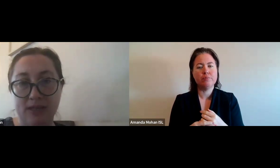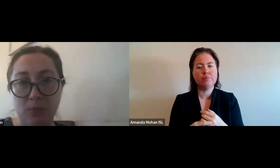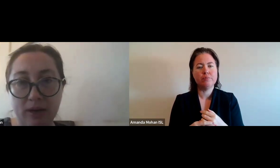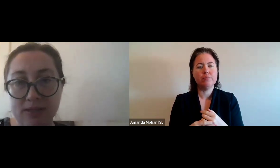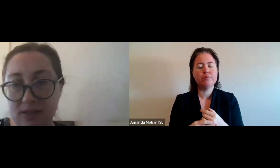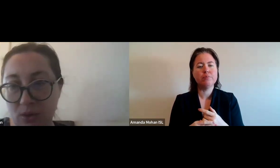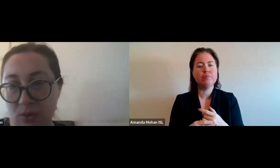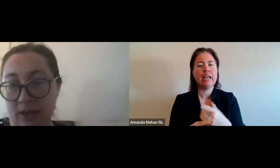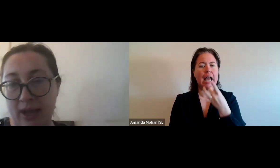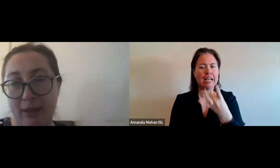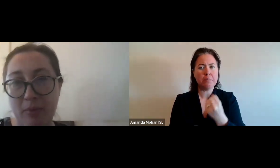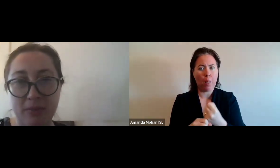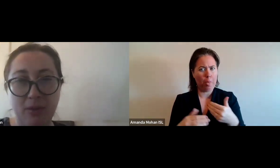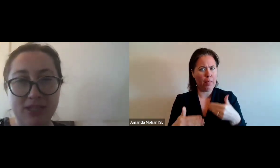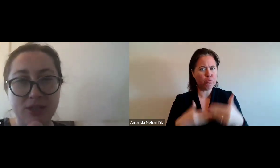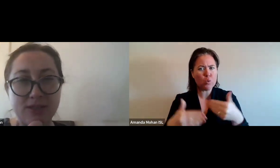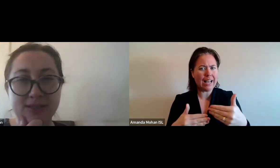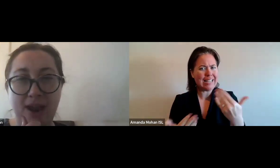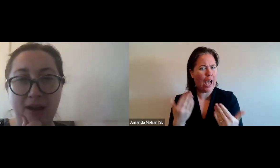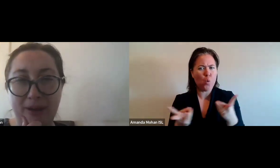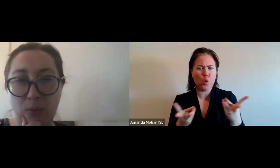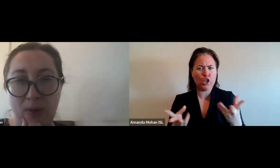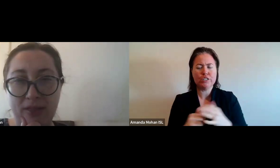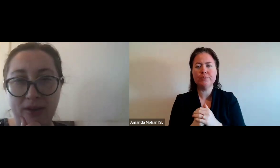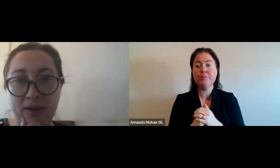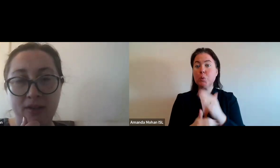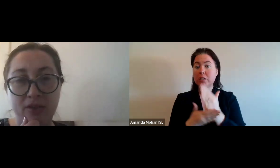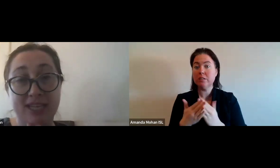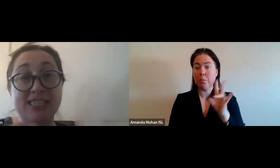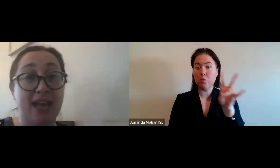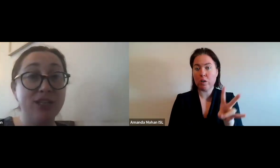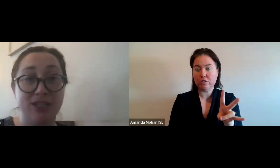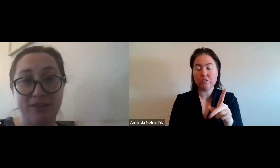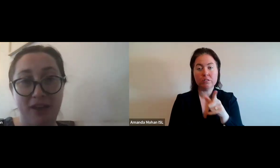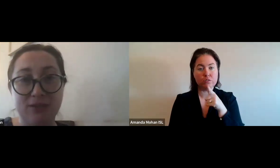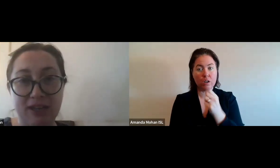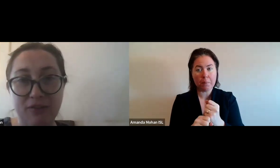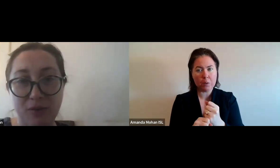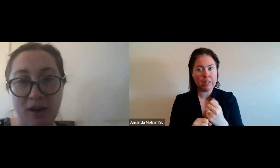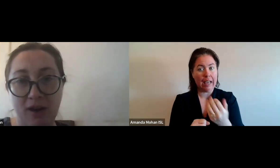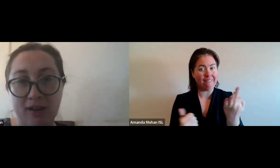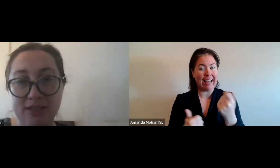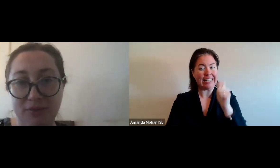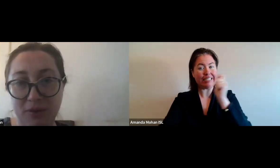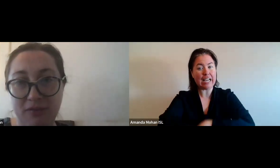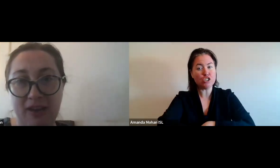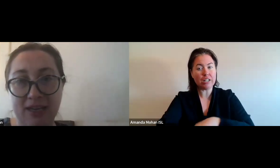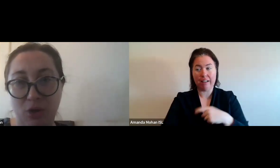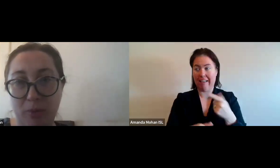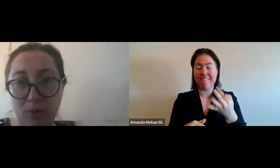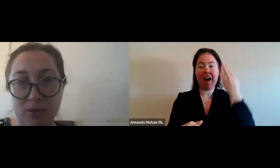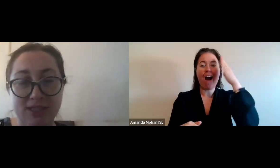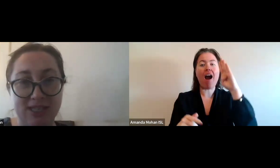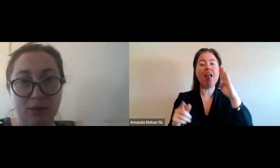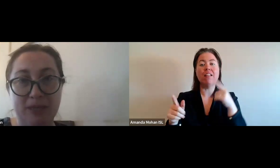how the process works. So some of the questions are about whether there's any sanction effectively for Ireland for